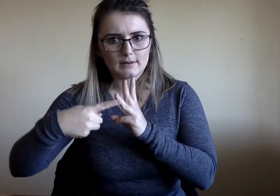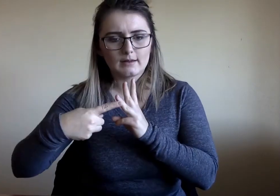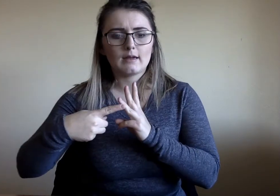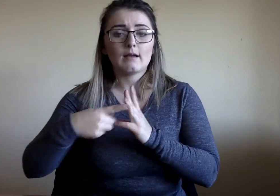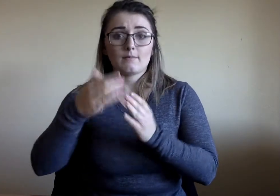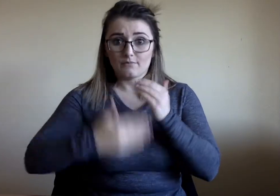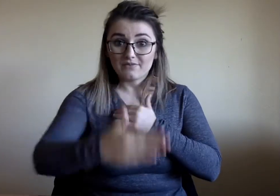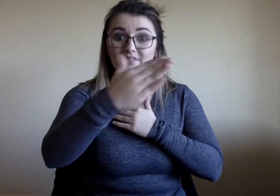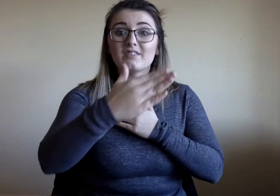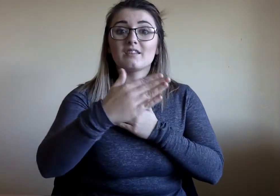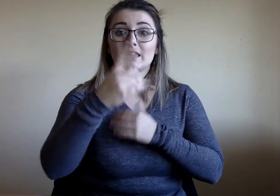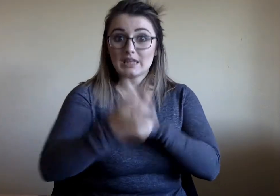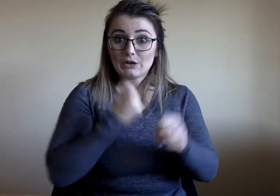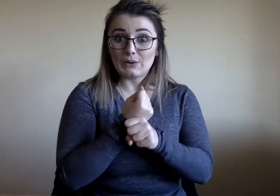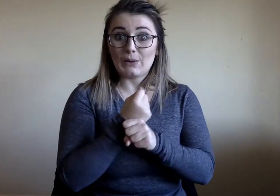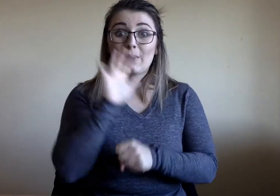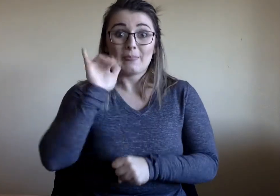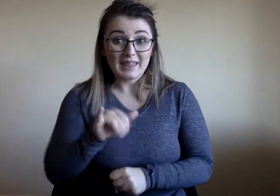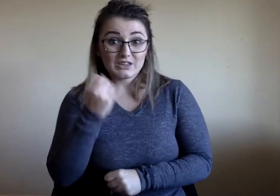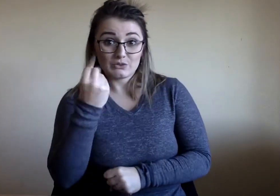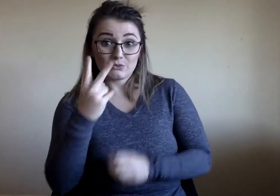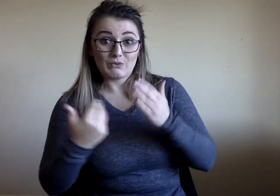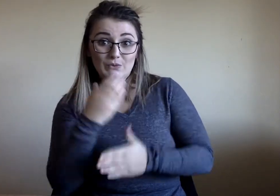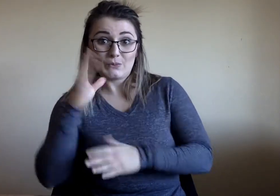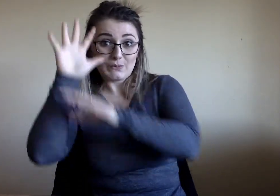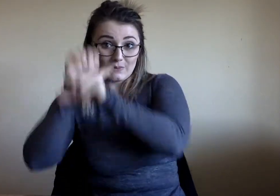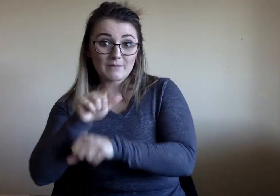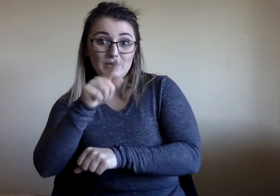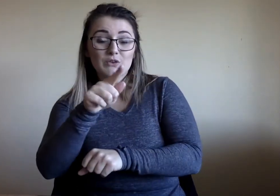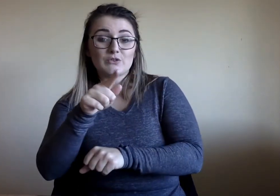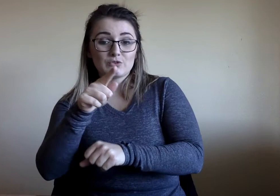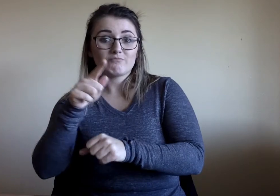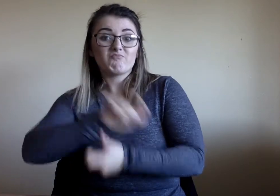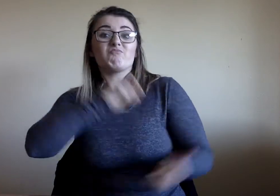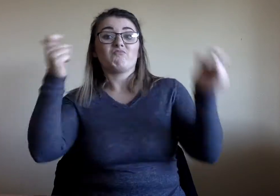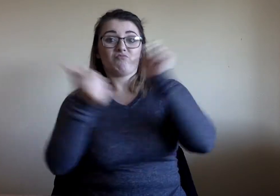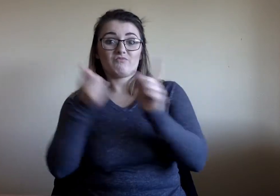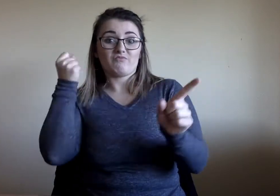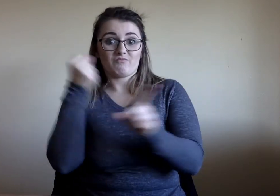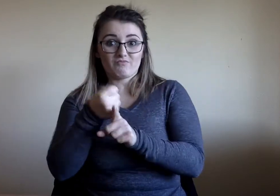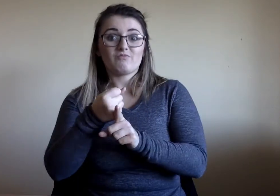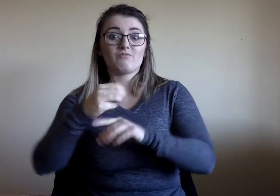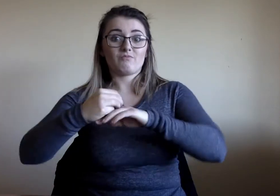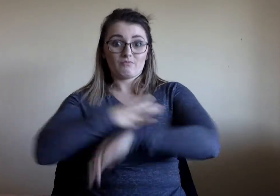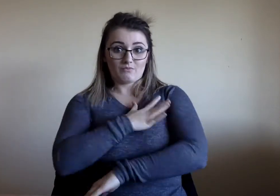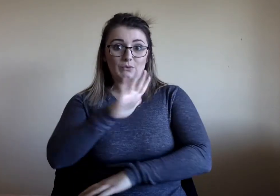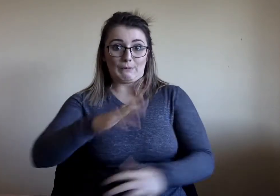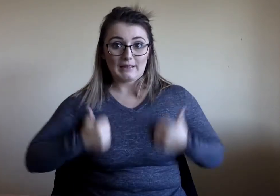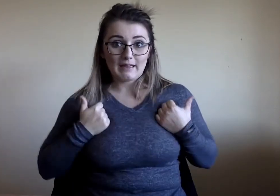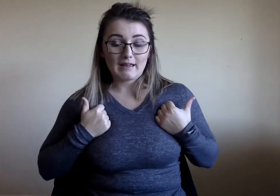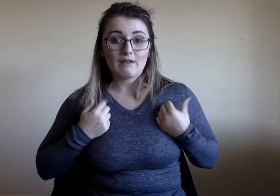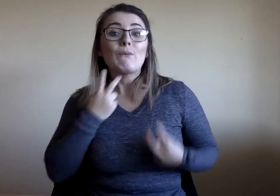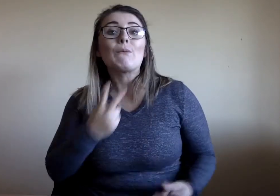that's 12 new habits that you've developed and brought into your life. Now, if you look in the long term, look back on all those habits over